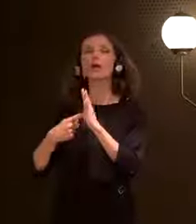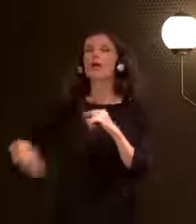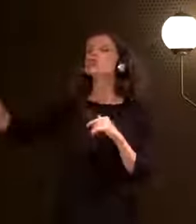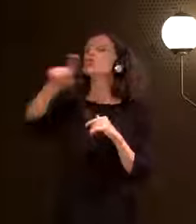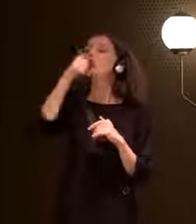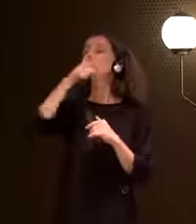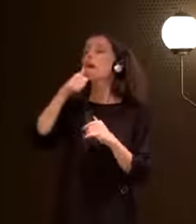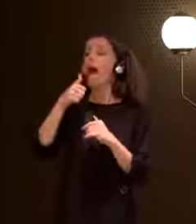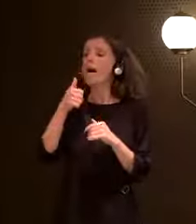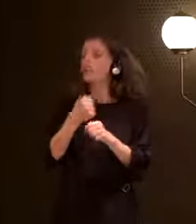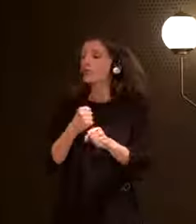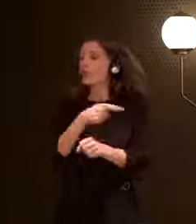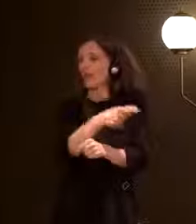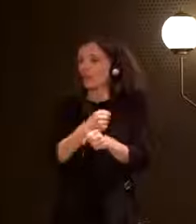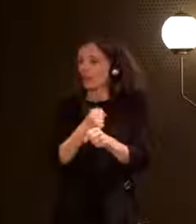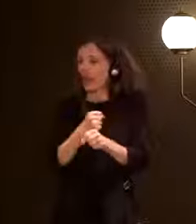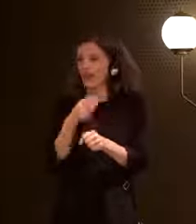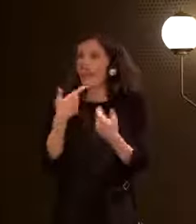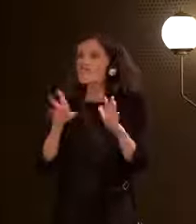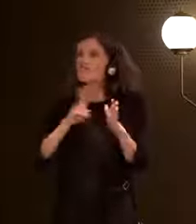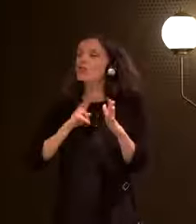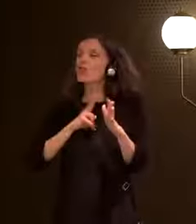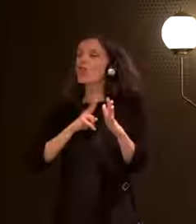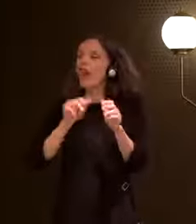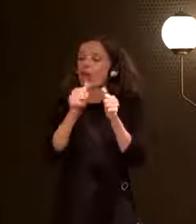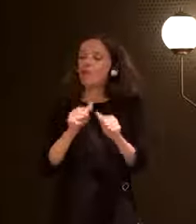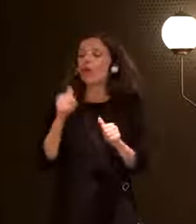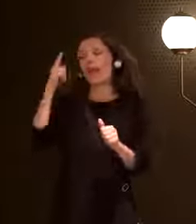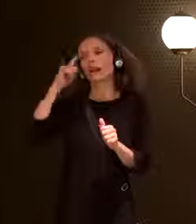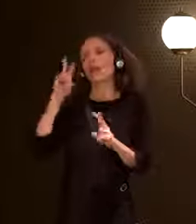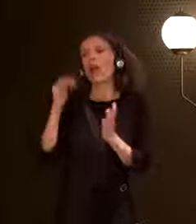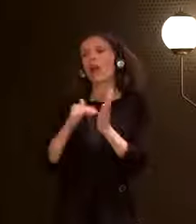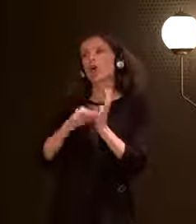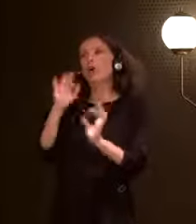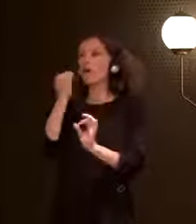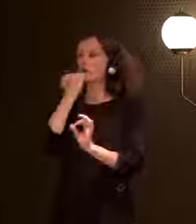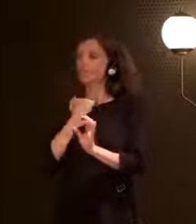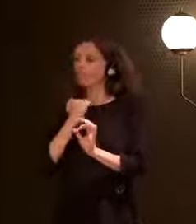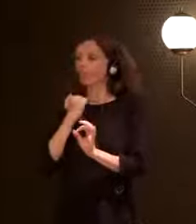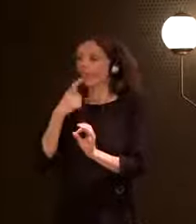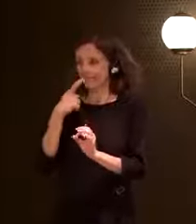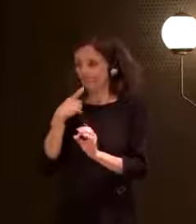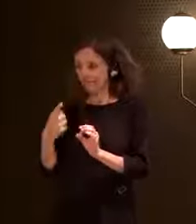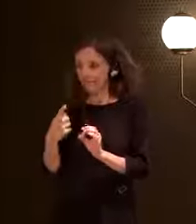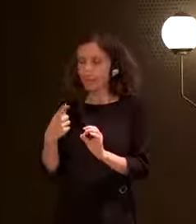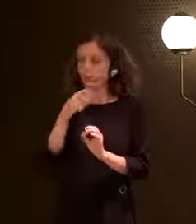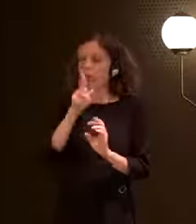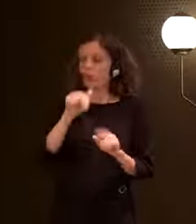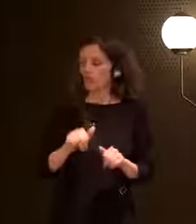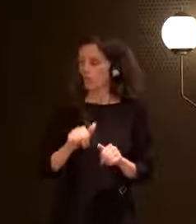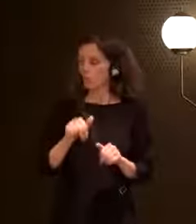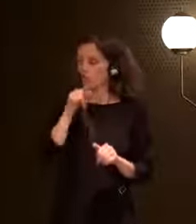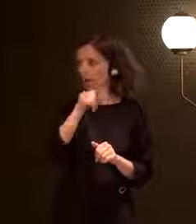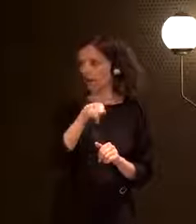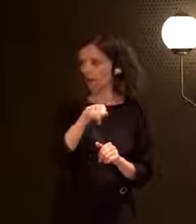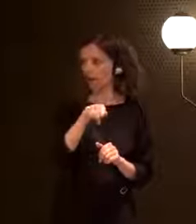model of the correct language. Obviously, as the teacher, you will first model the procedure and the correct sentence structures and